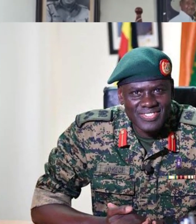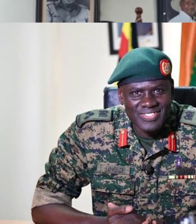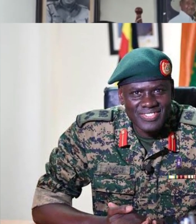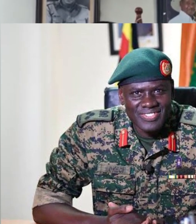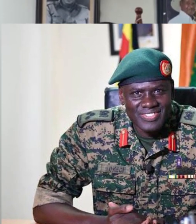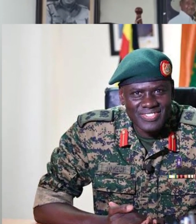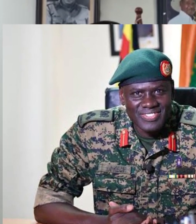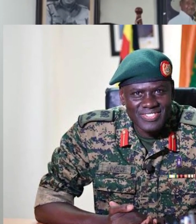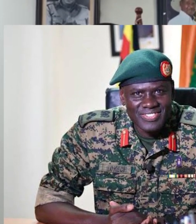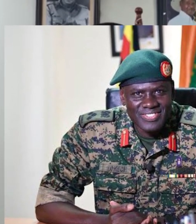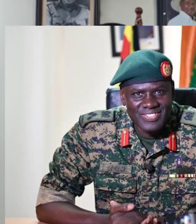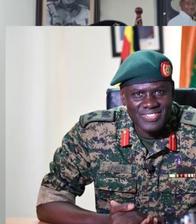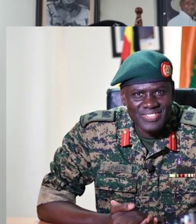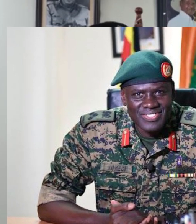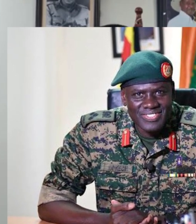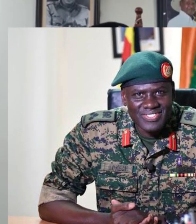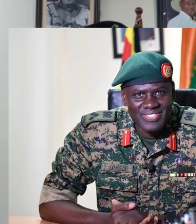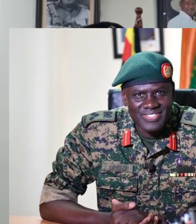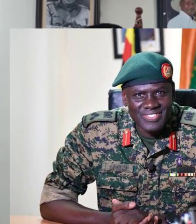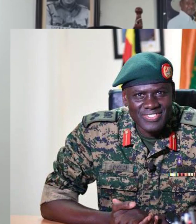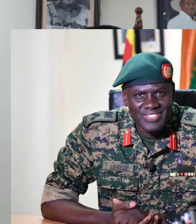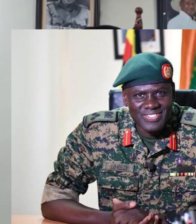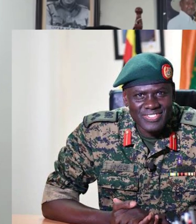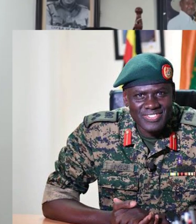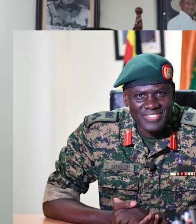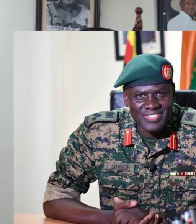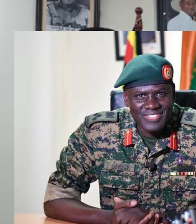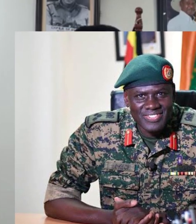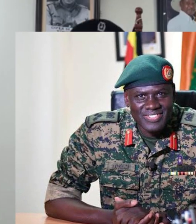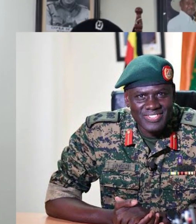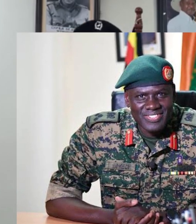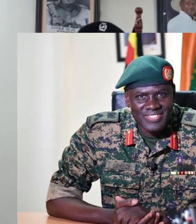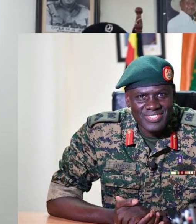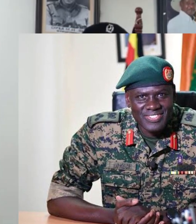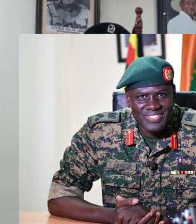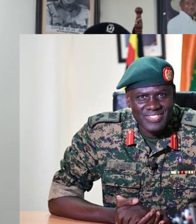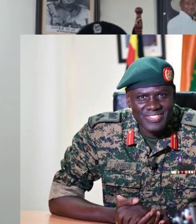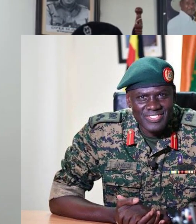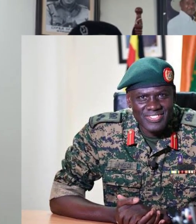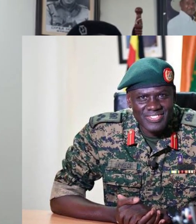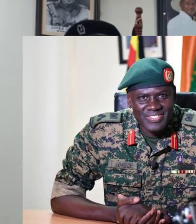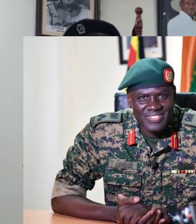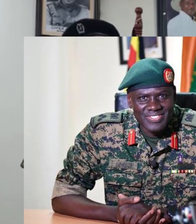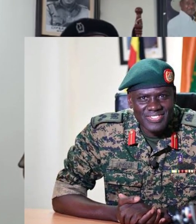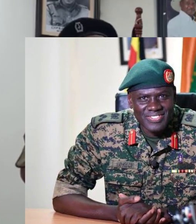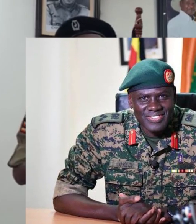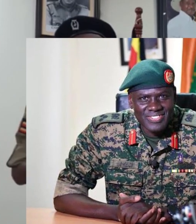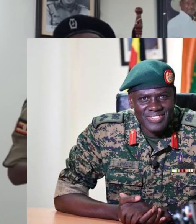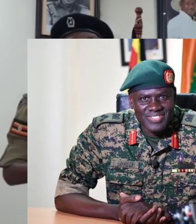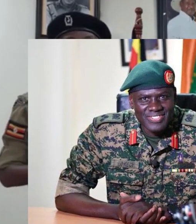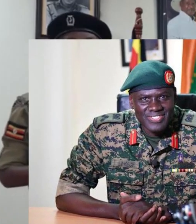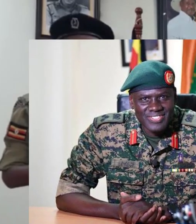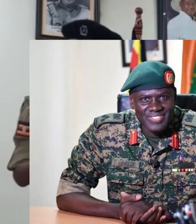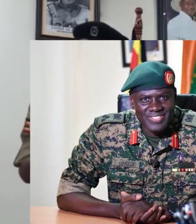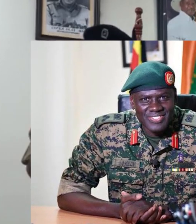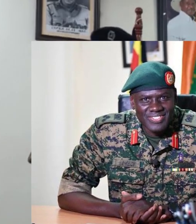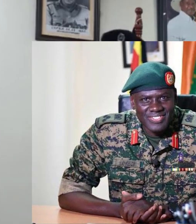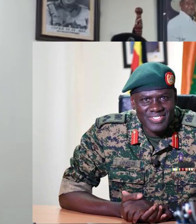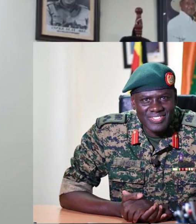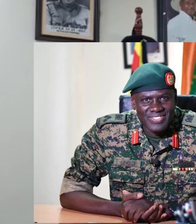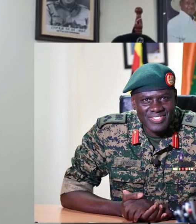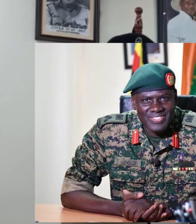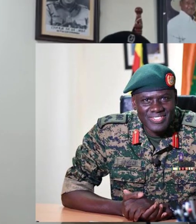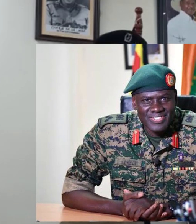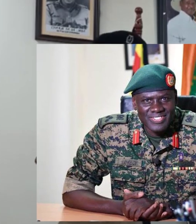That's going to come in the IGP's tribute. It is in the IGP's tribute, which will be read at the time